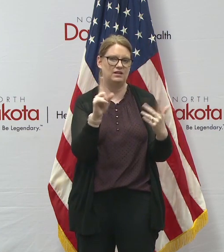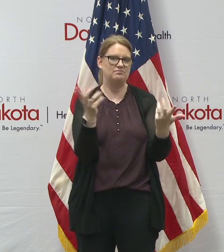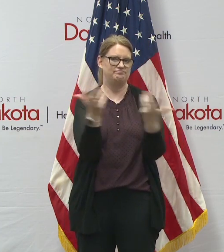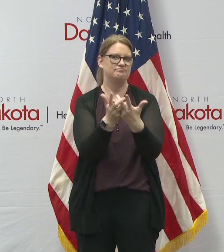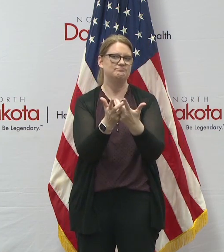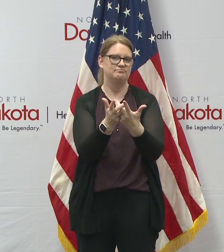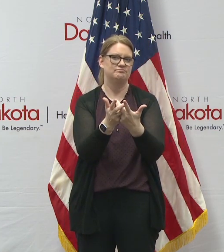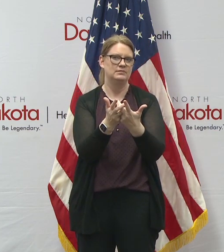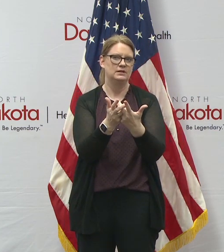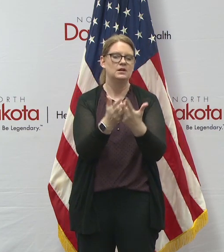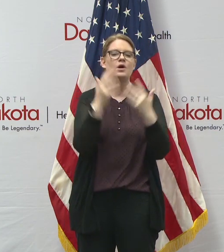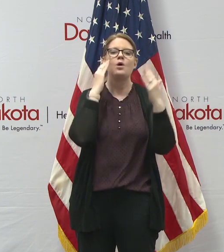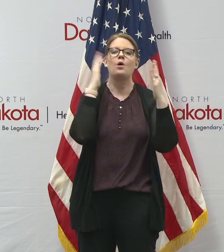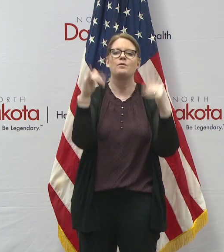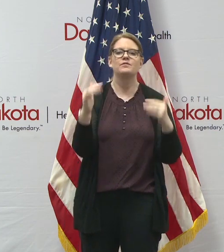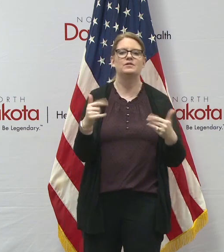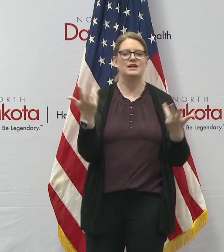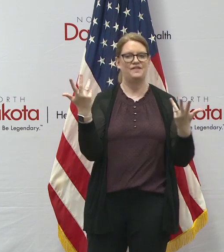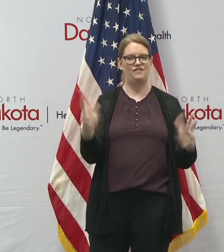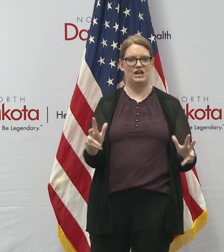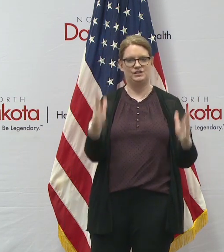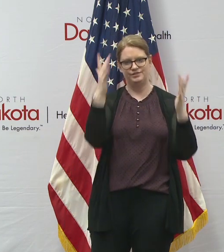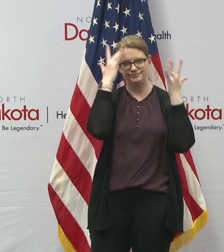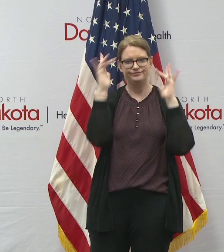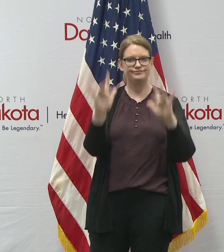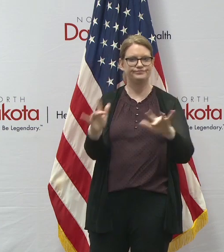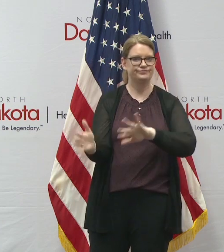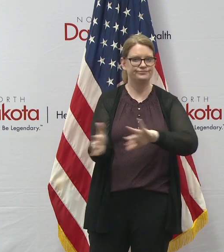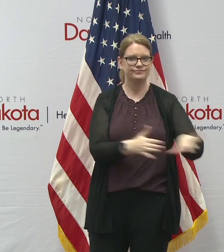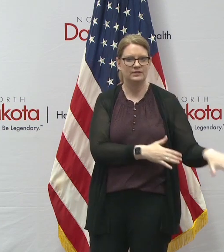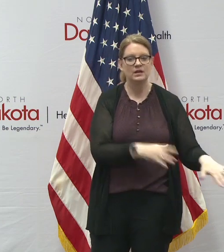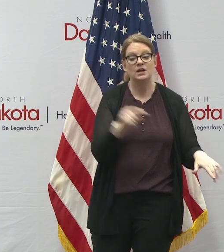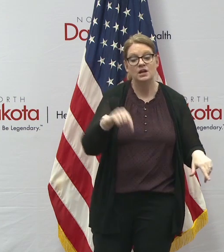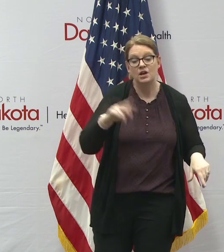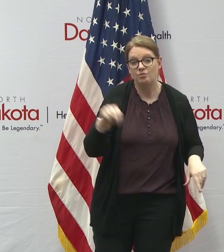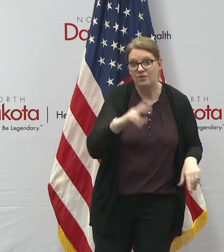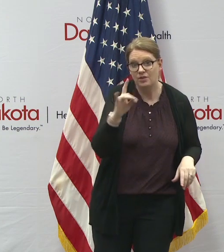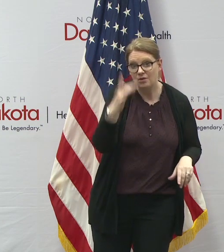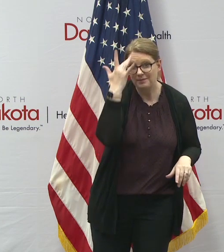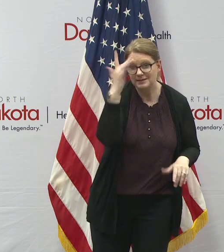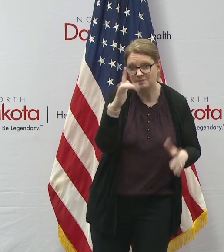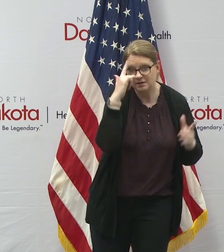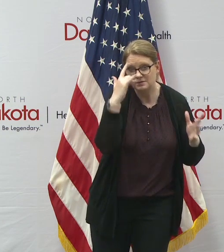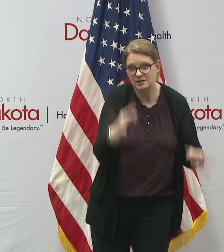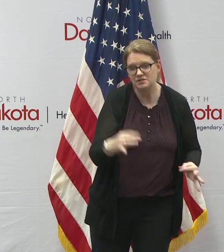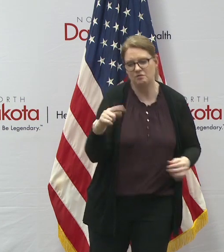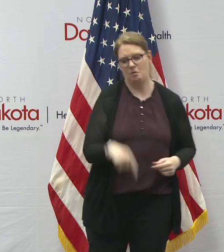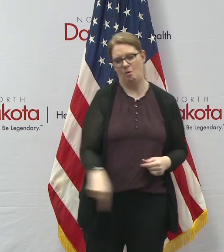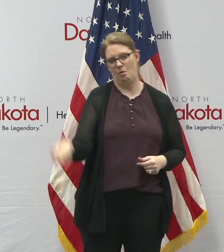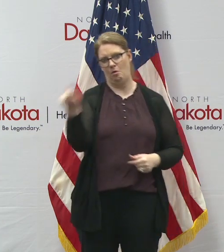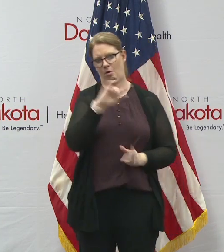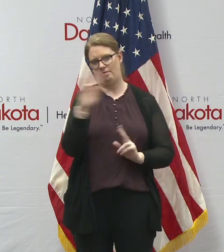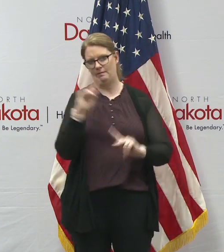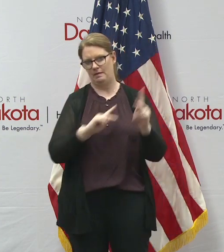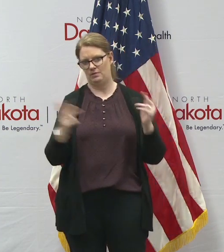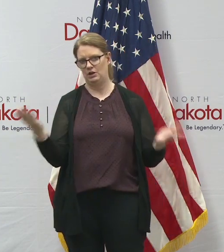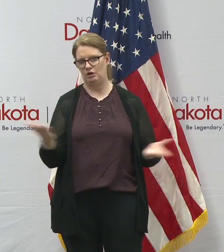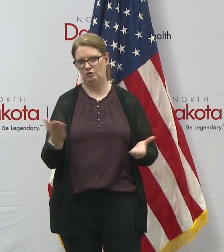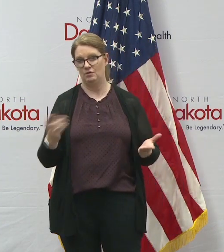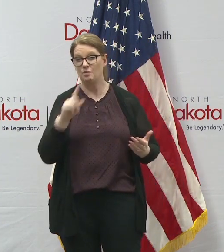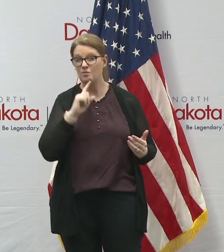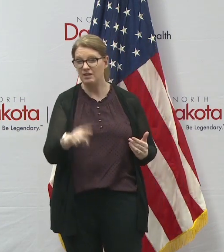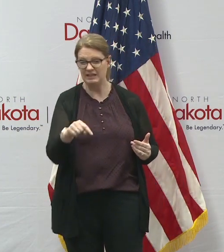that'll put that to bed. We know that in North Dakota, making smart decisions for North Dakotans, we're doing everything we